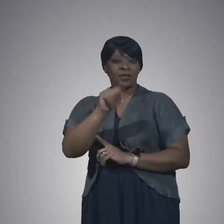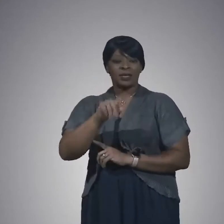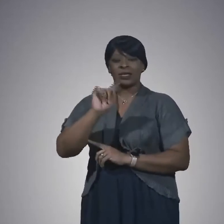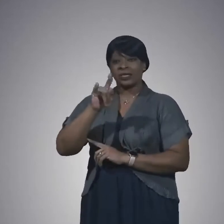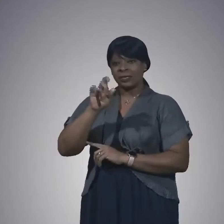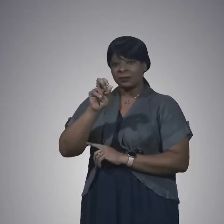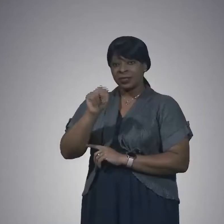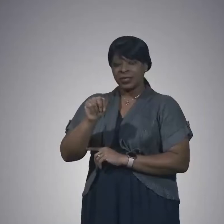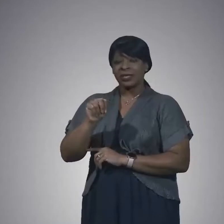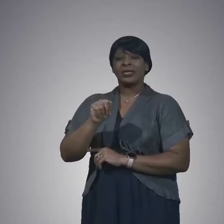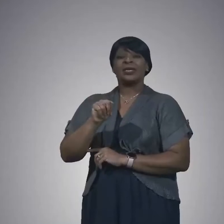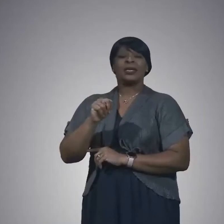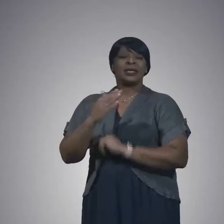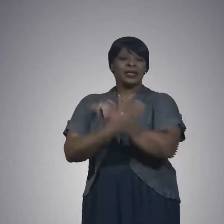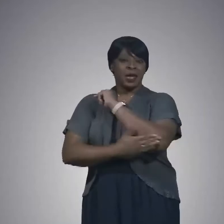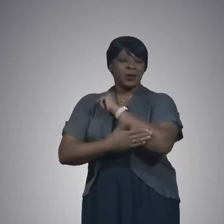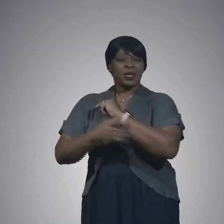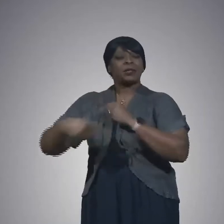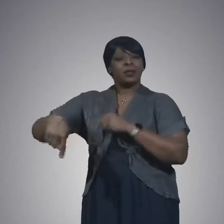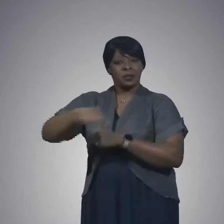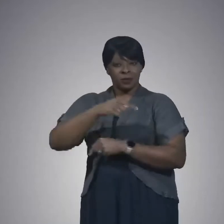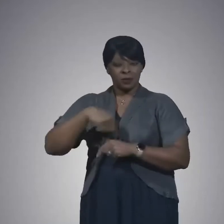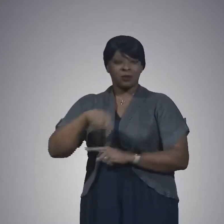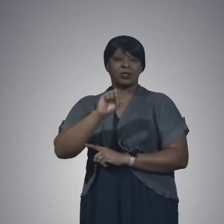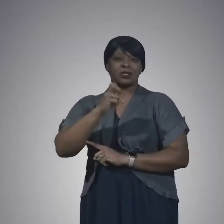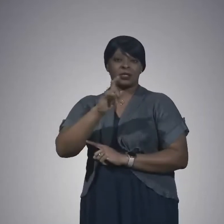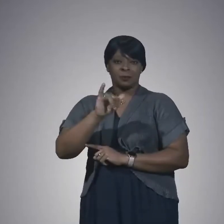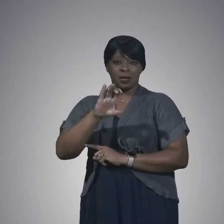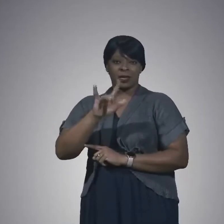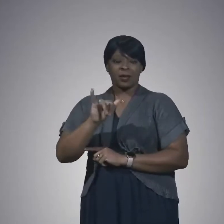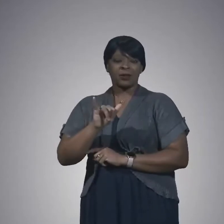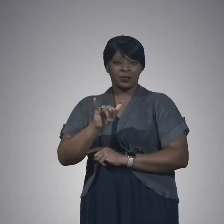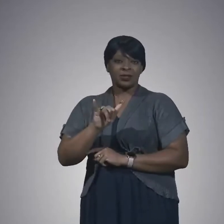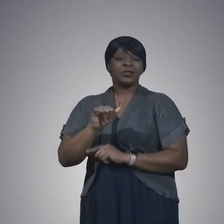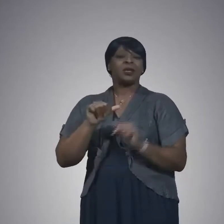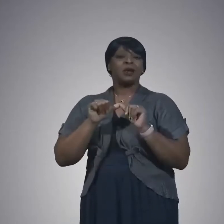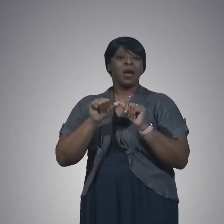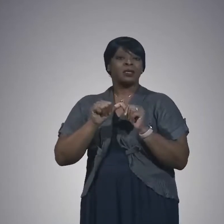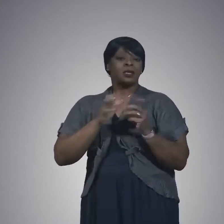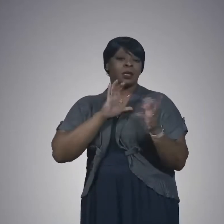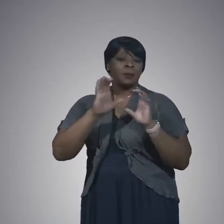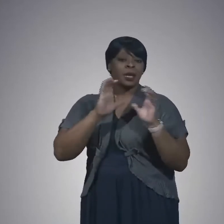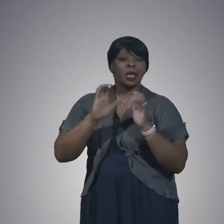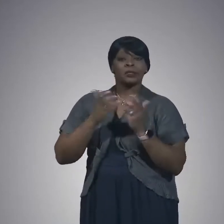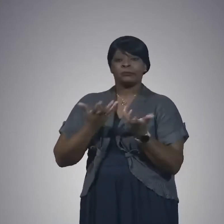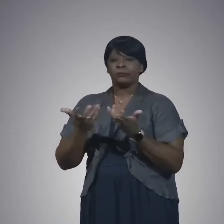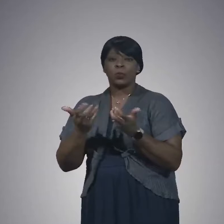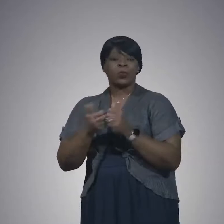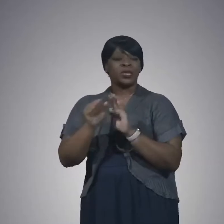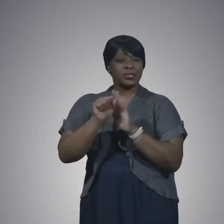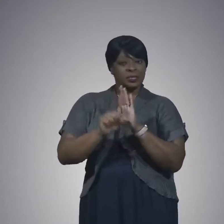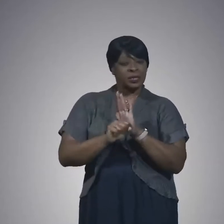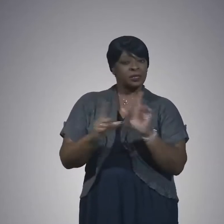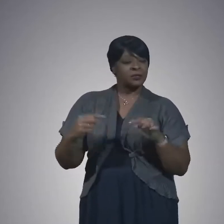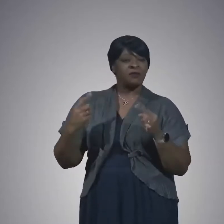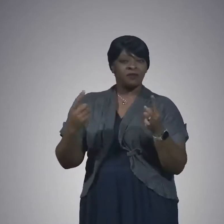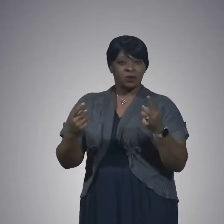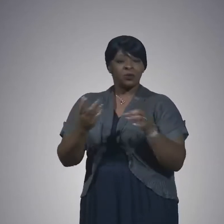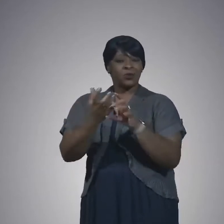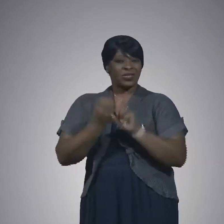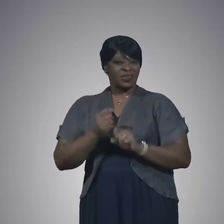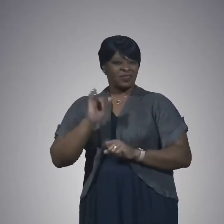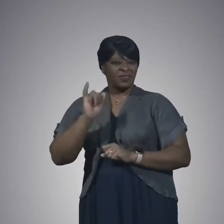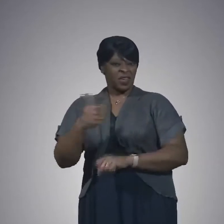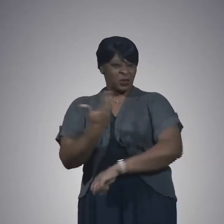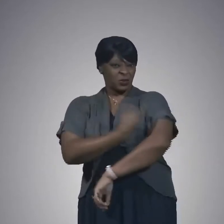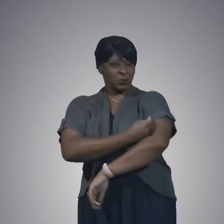County, and within Shelby County. We've been in constant dialogue with the state since we received these doses